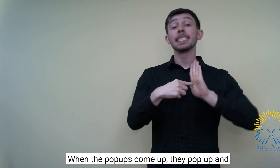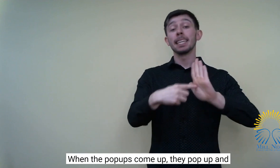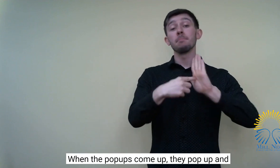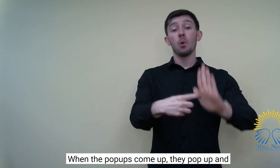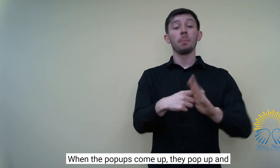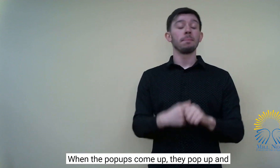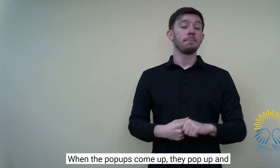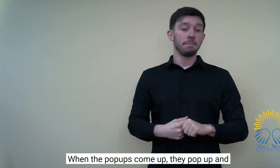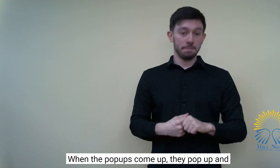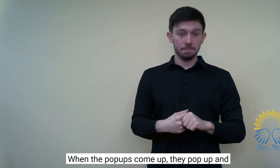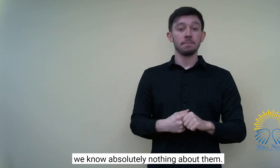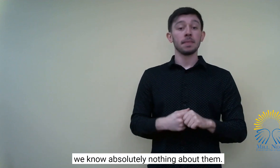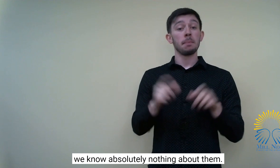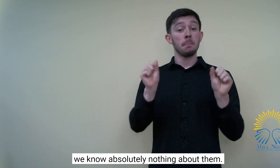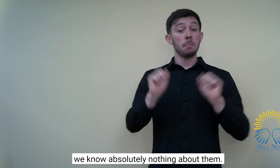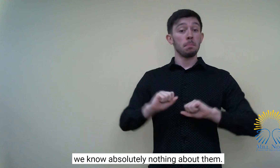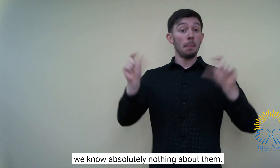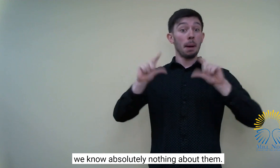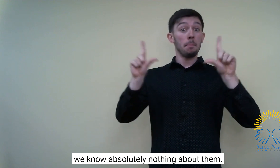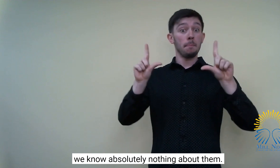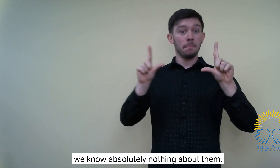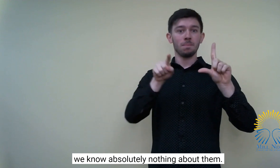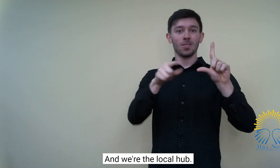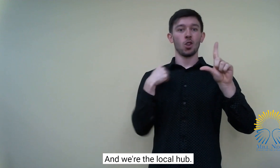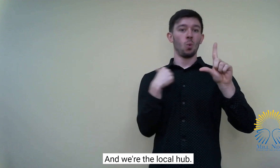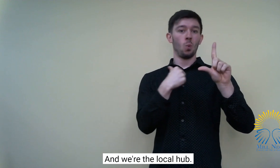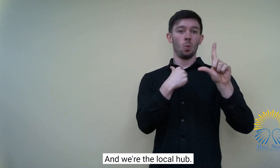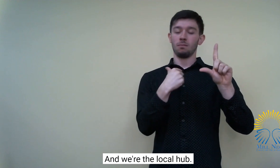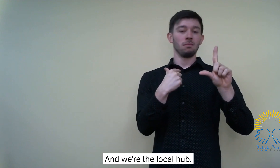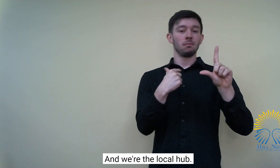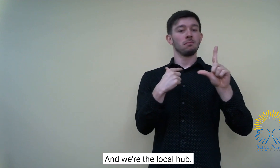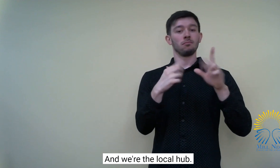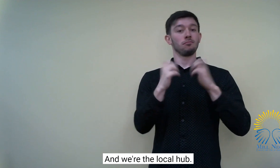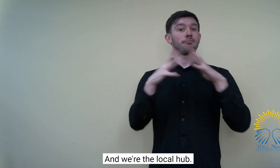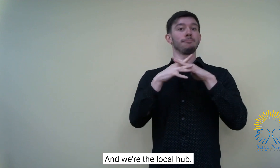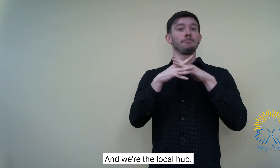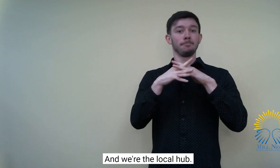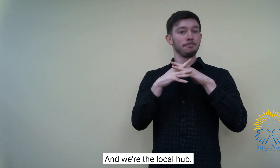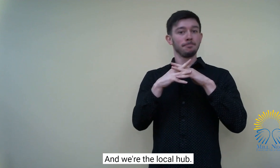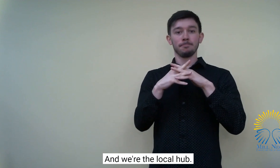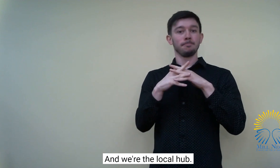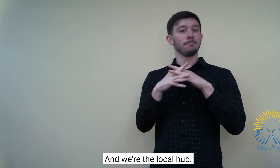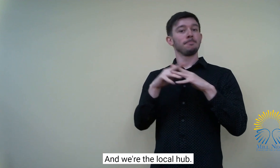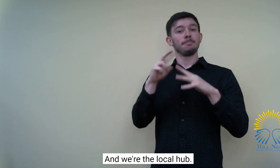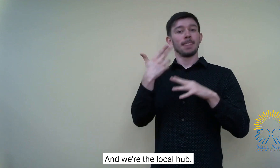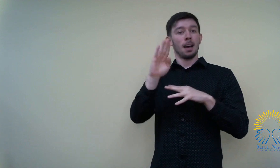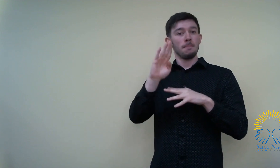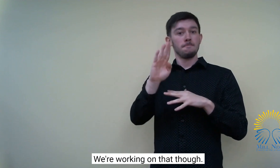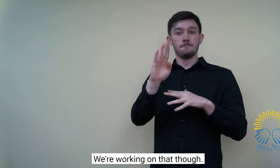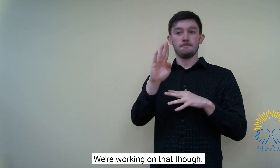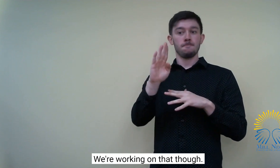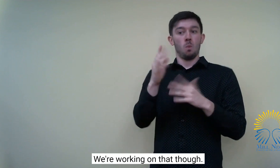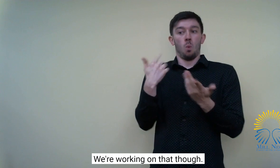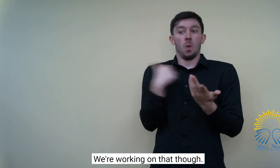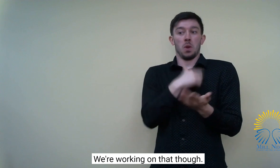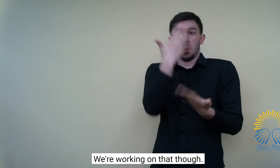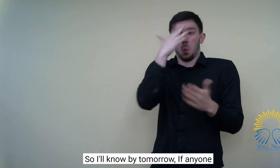up, they pop up and we know absolutely nothing about them, and we're the local hub. We're working on that though. So